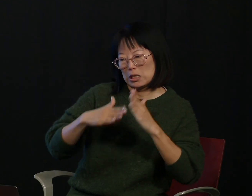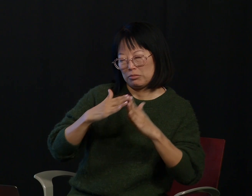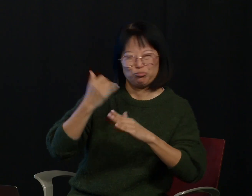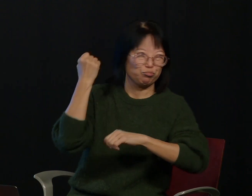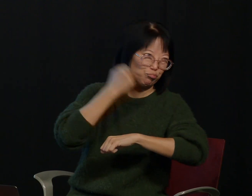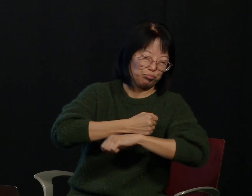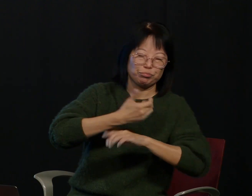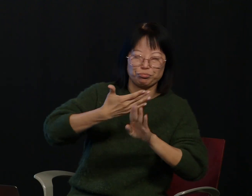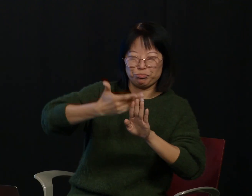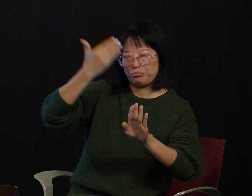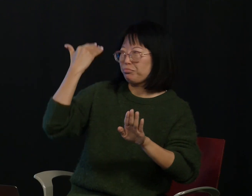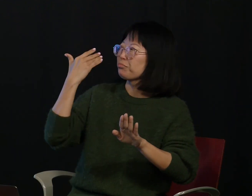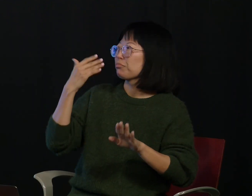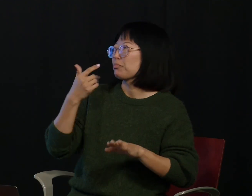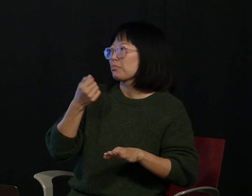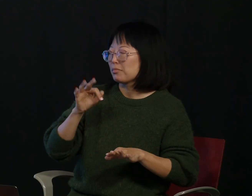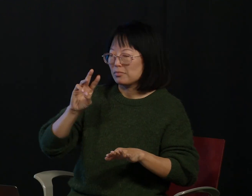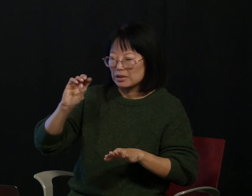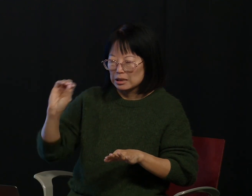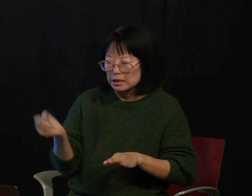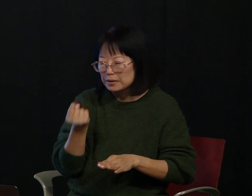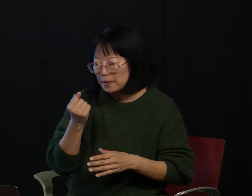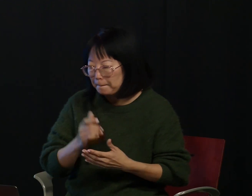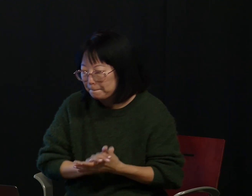City, but it shut down a while ago in the 1960s.